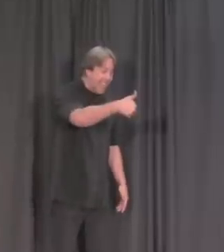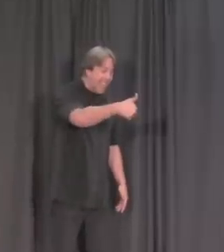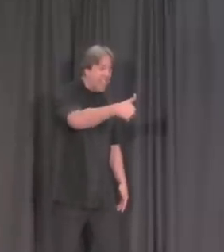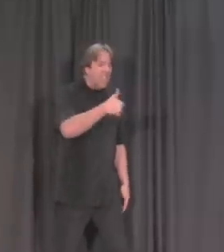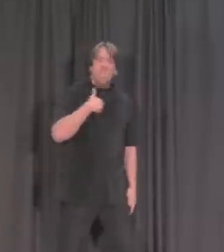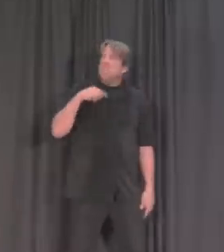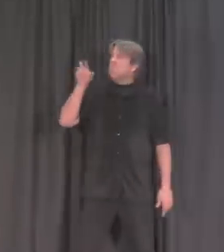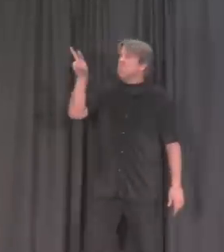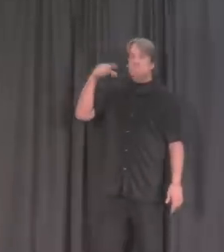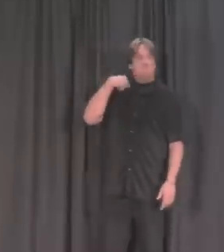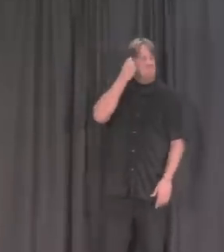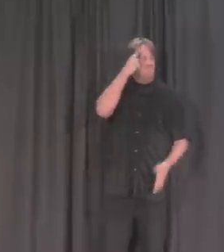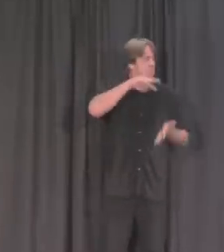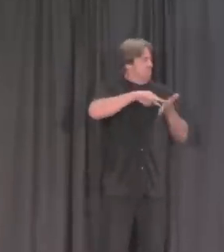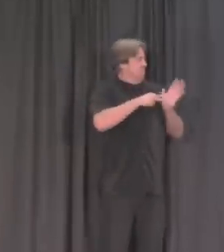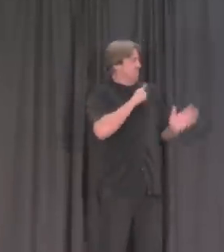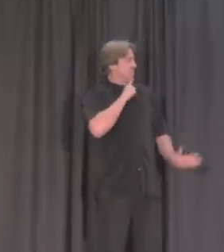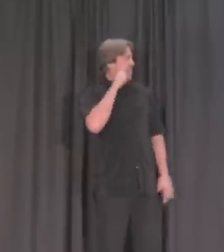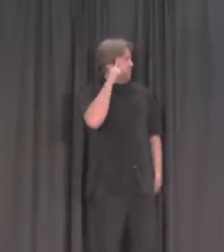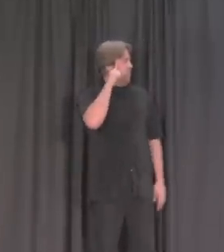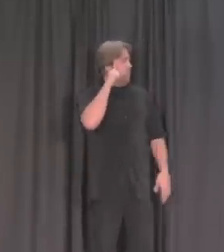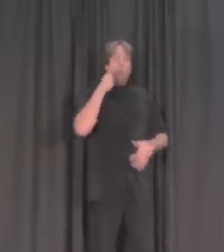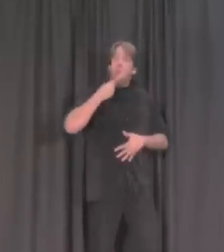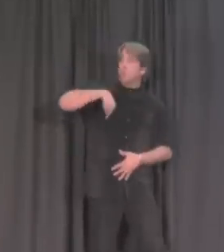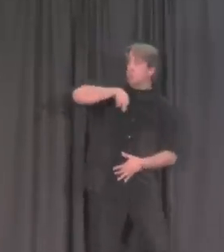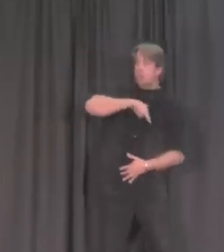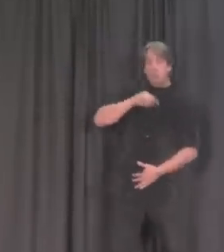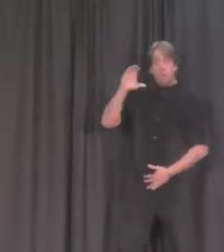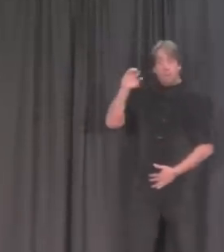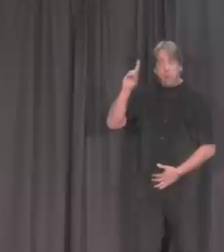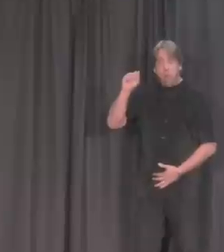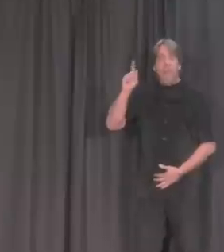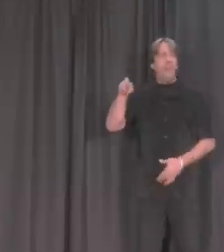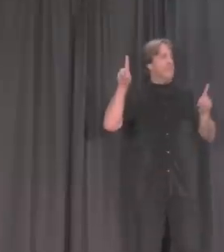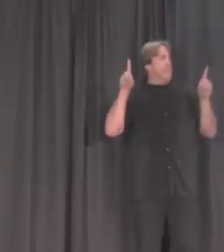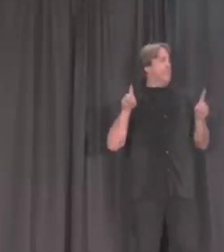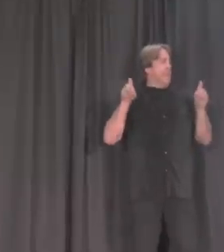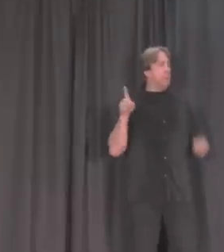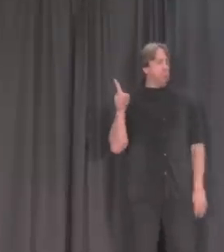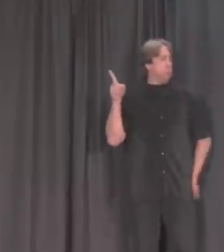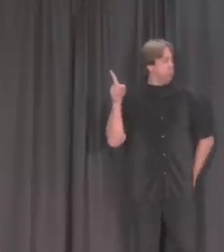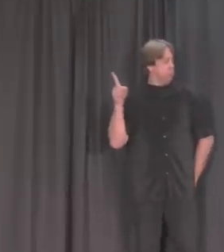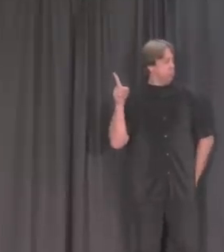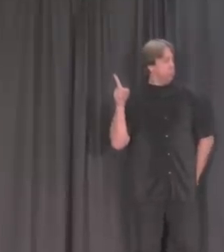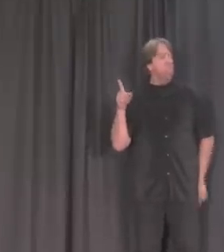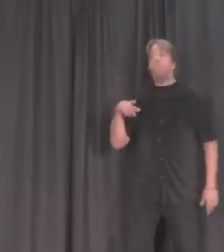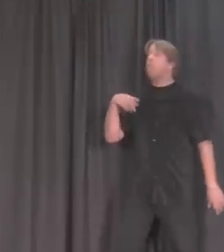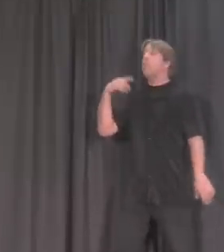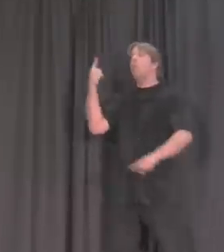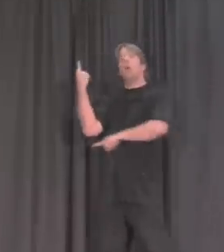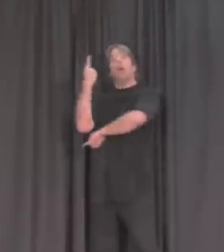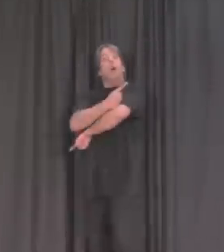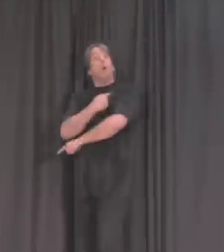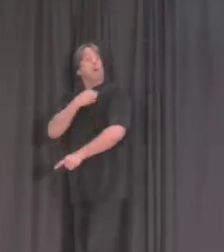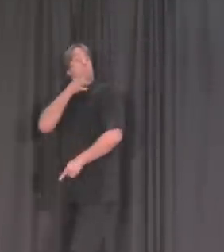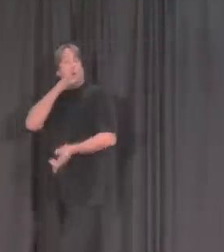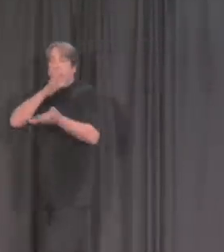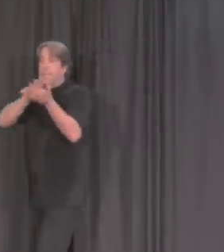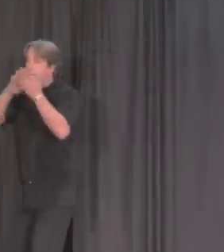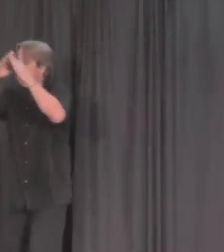I grew up with my parents telling me they were deaf. I didn't understand. I was a Coda, so I had to test